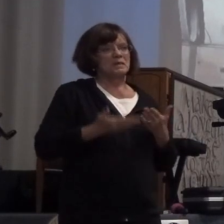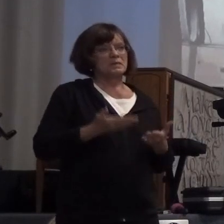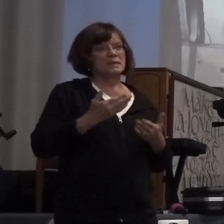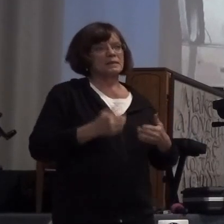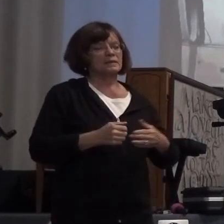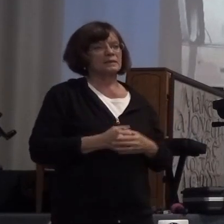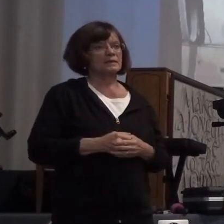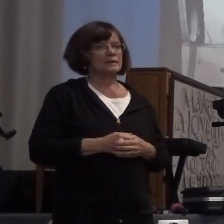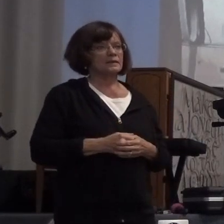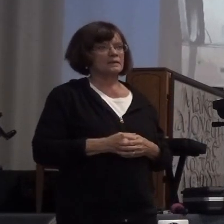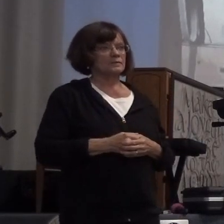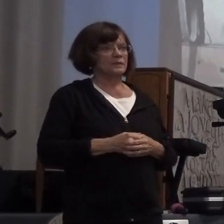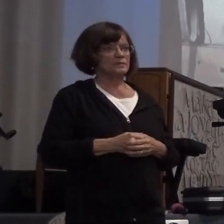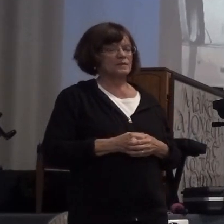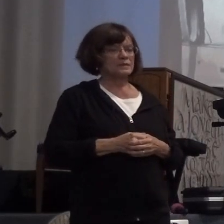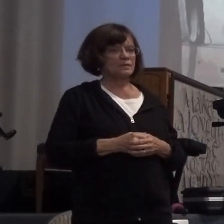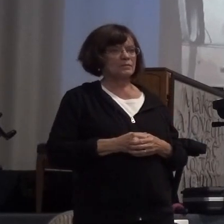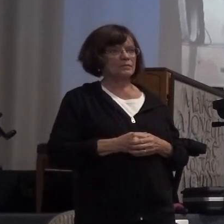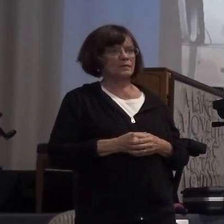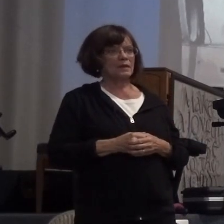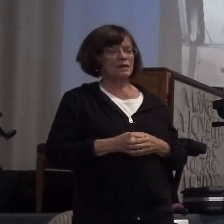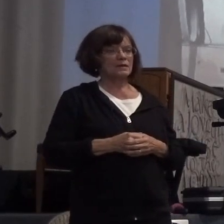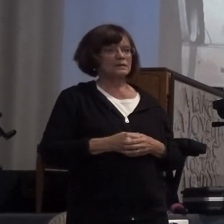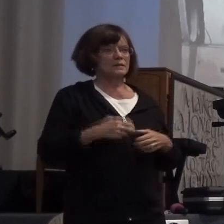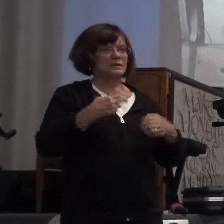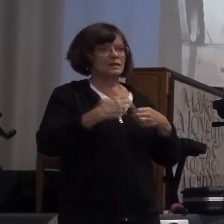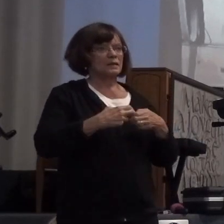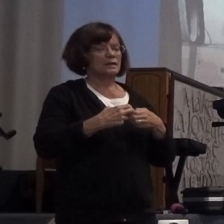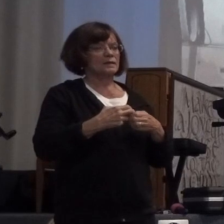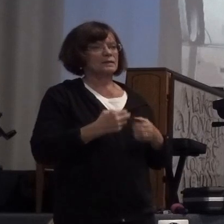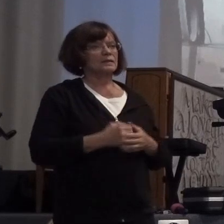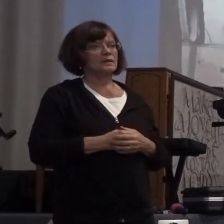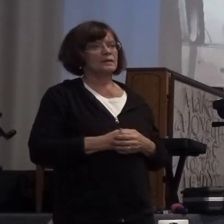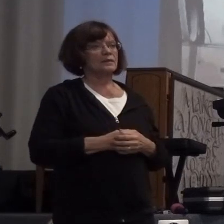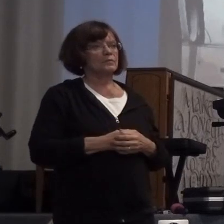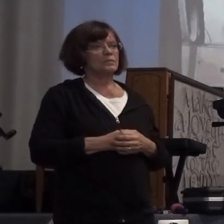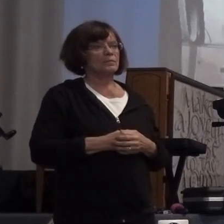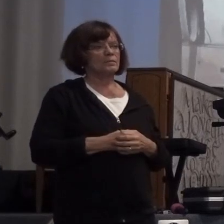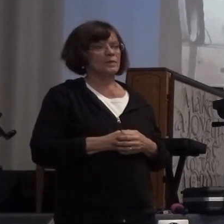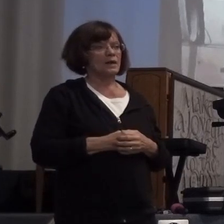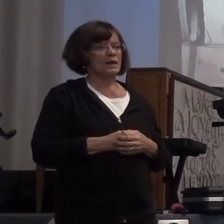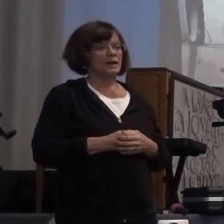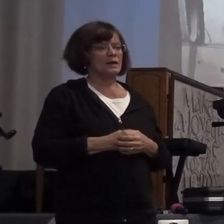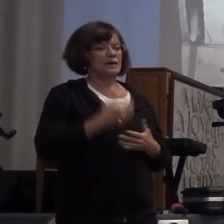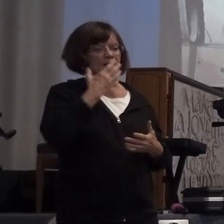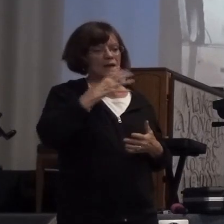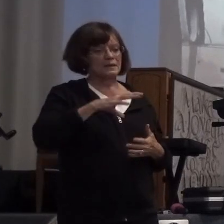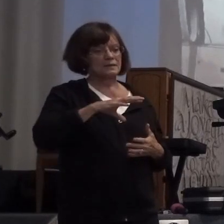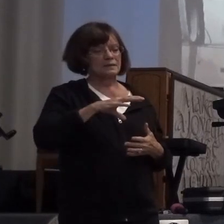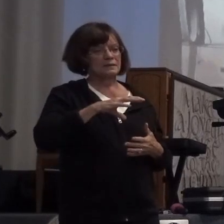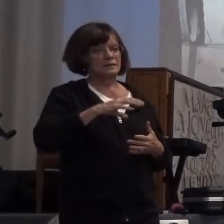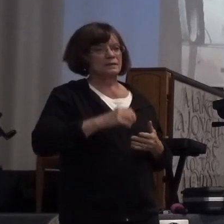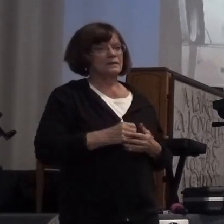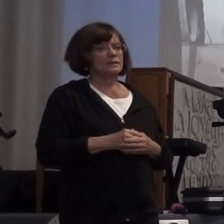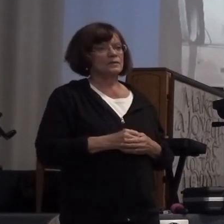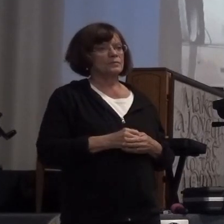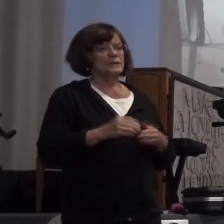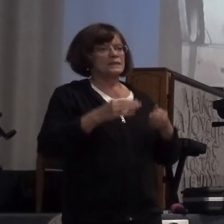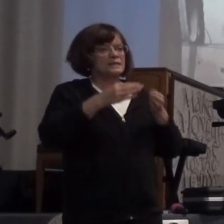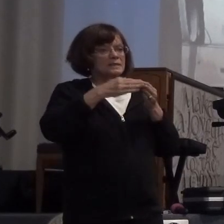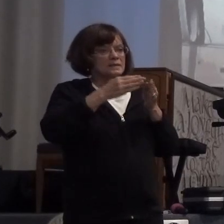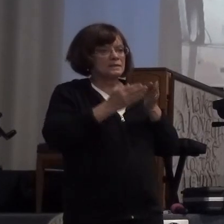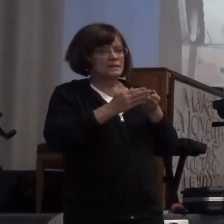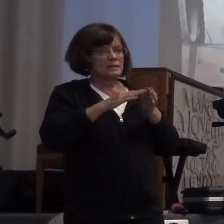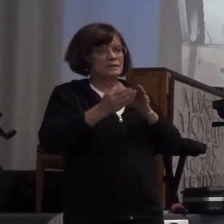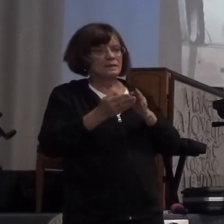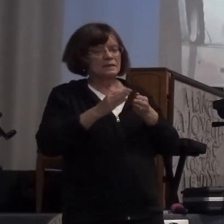a pile of BBs or just pieces of metal or wood, or I mean not wood, sorry, wood. Piles and scrap pieces of steel that